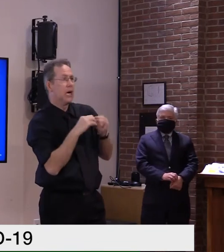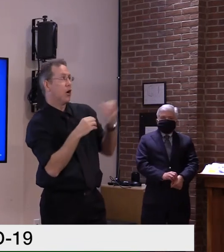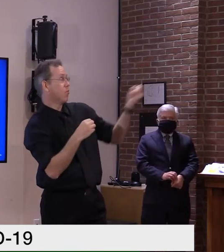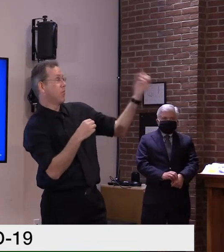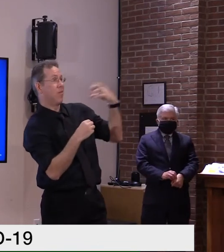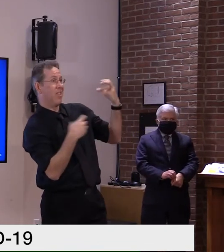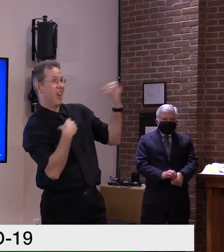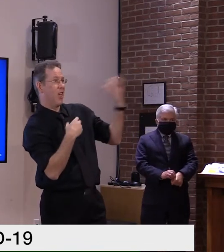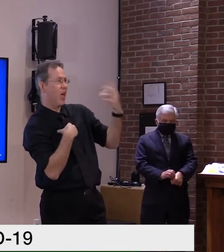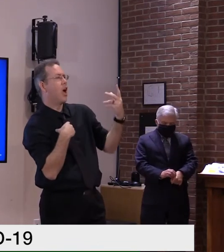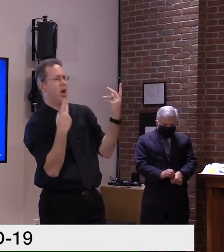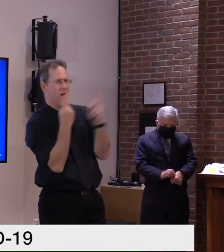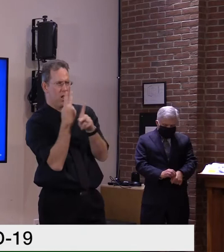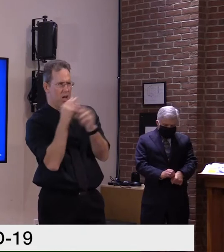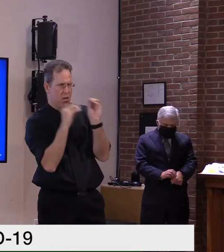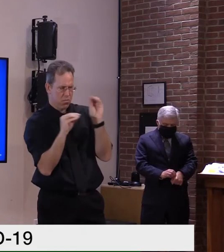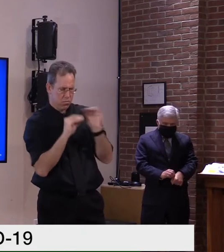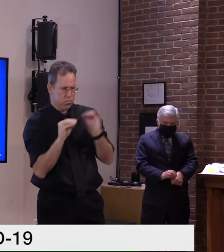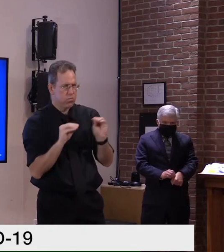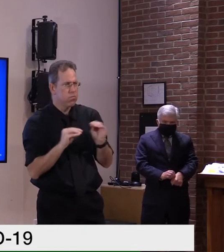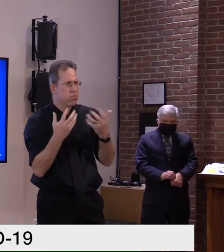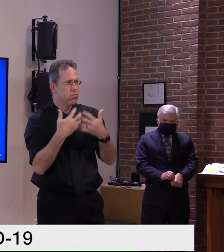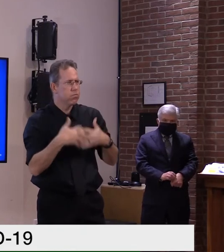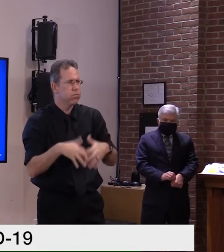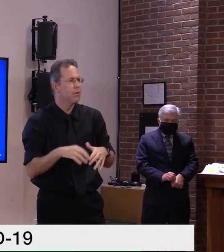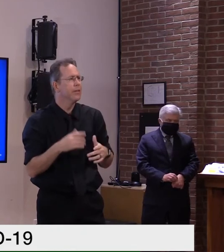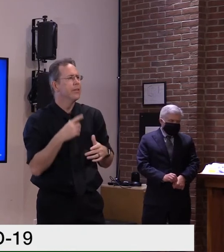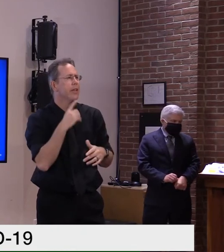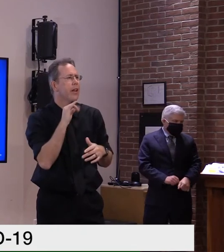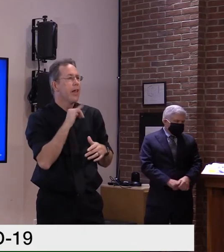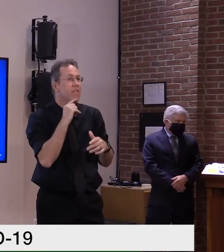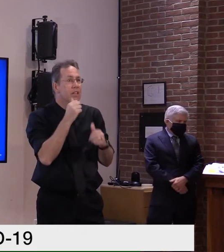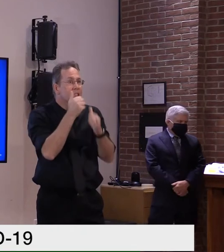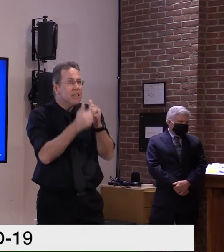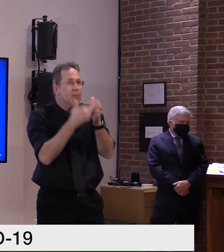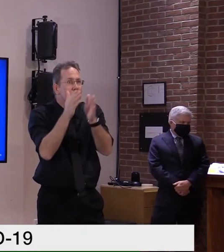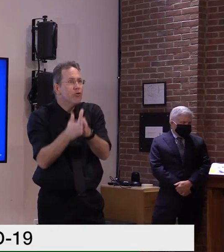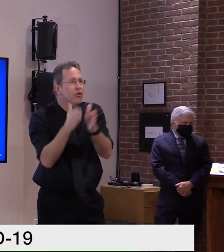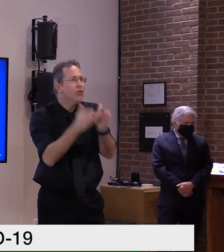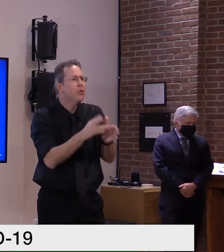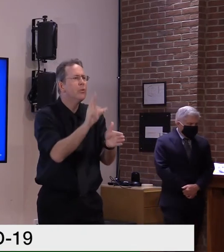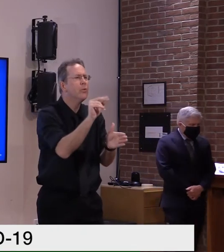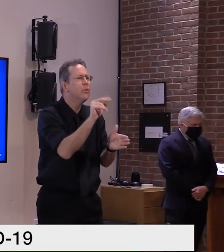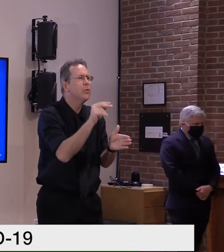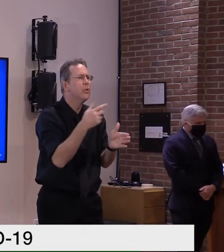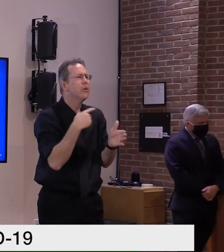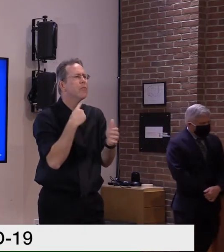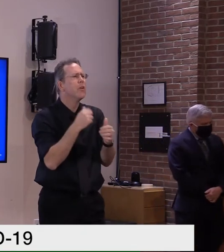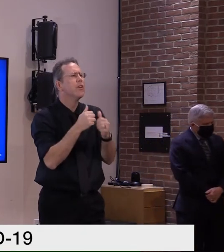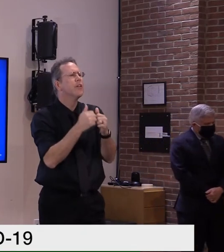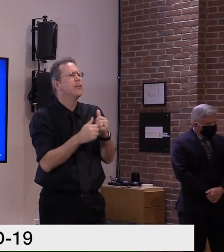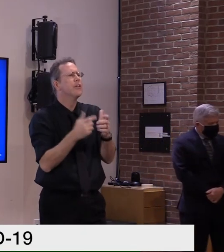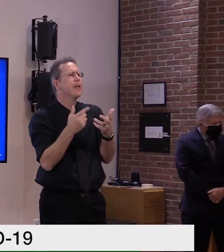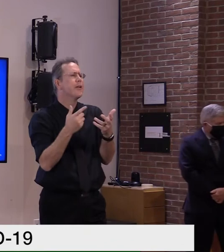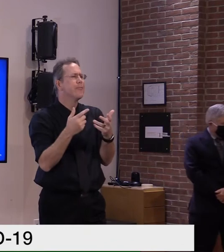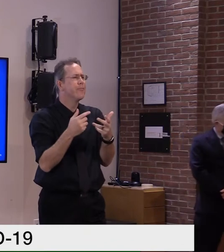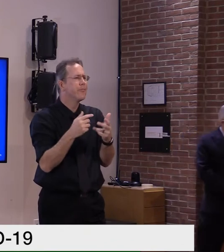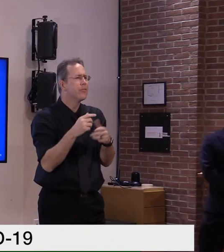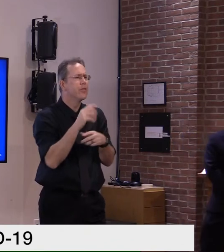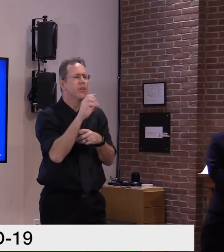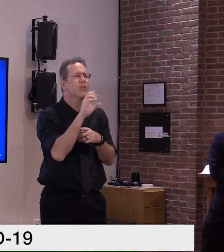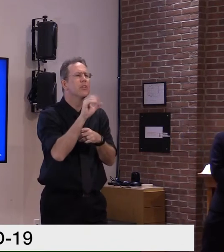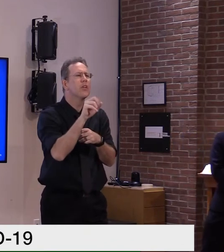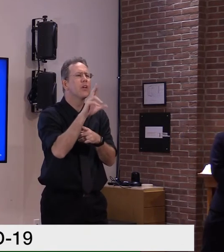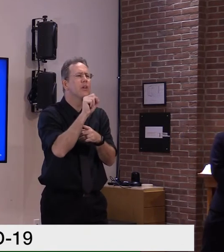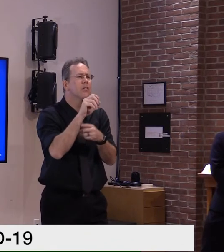it's not any individual information is aggregated at the census block region. It's anonymized, so we don't know who it is. We don't know